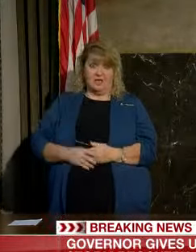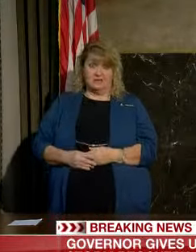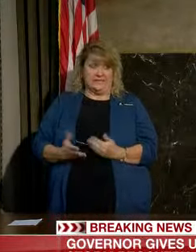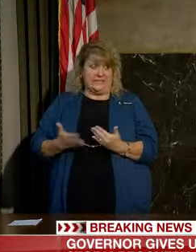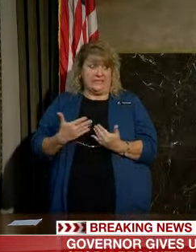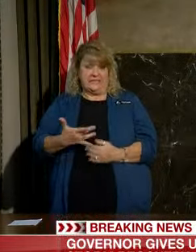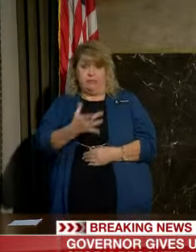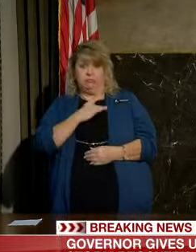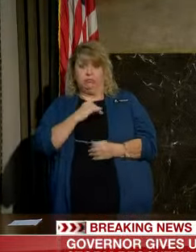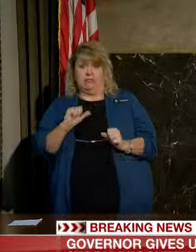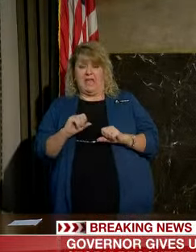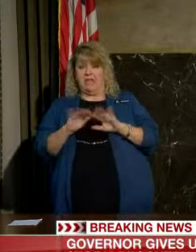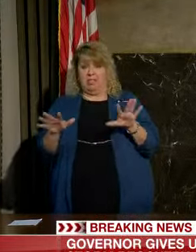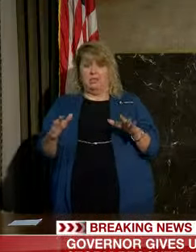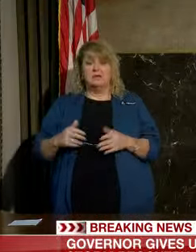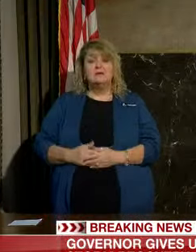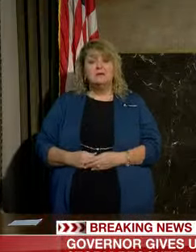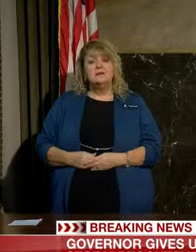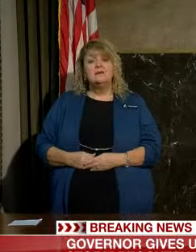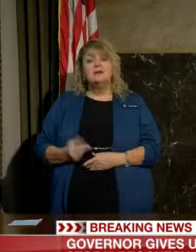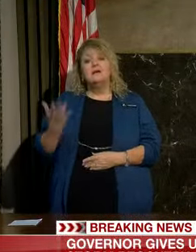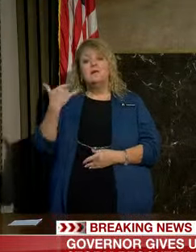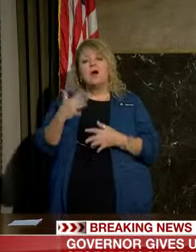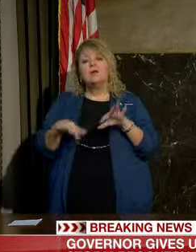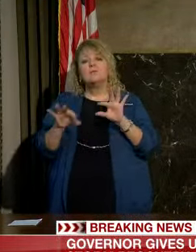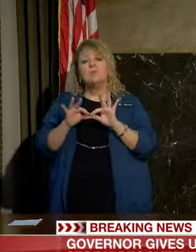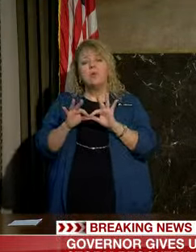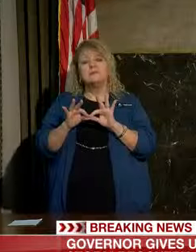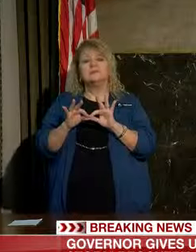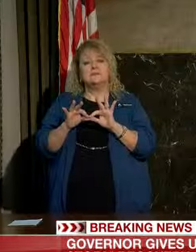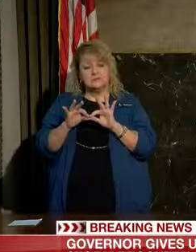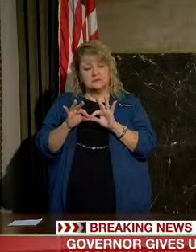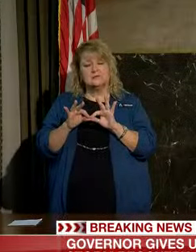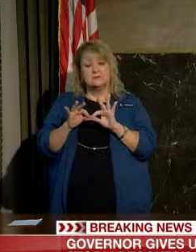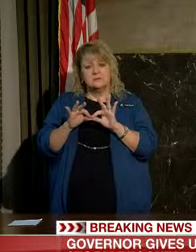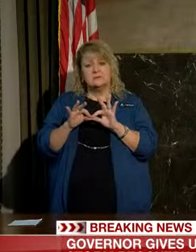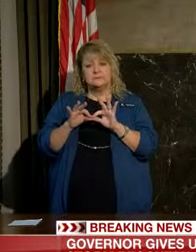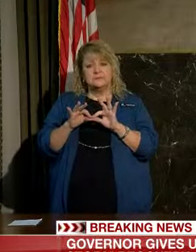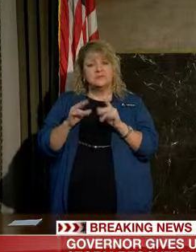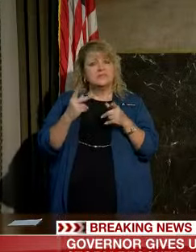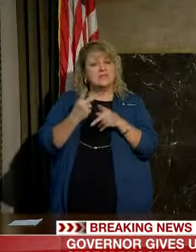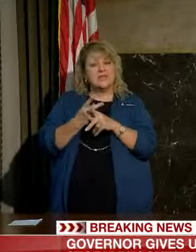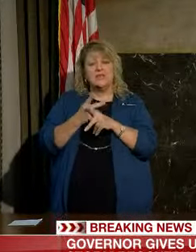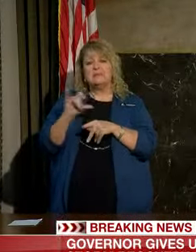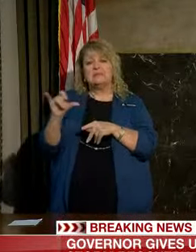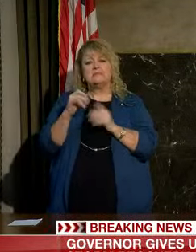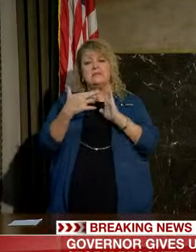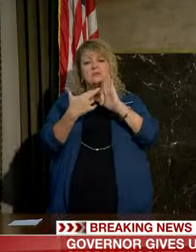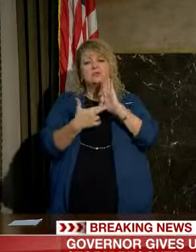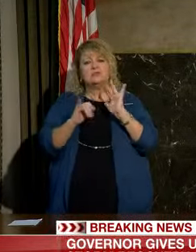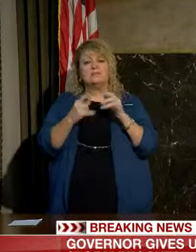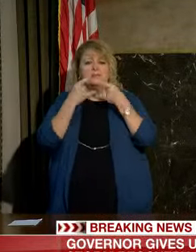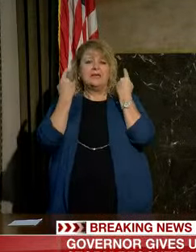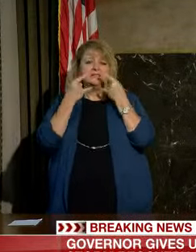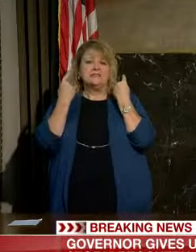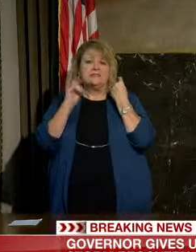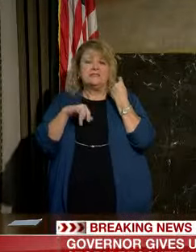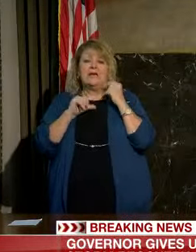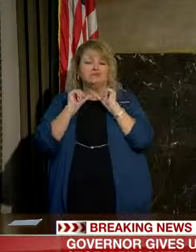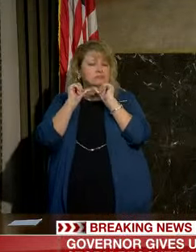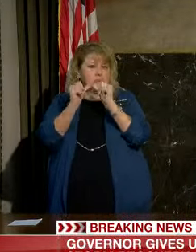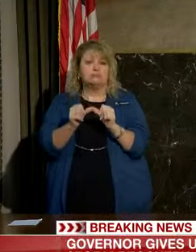Louisiana. And that's why it's going to be important to continue the same mitigation measures, particularly masking, that we've